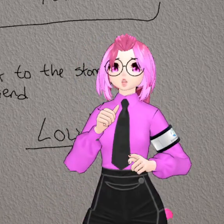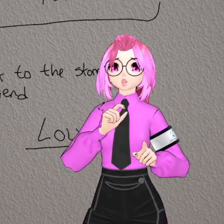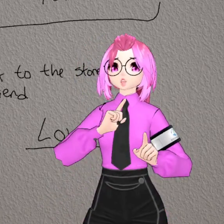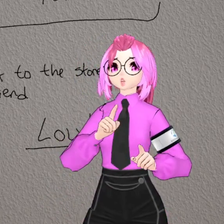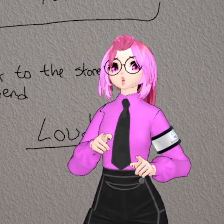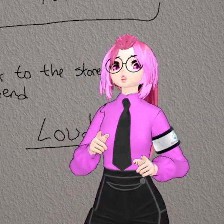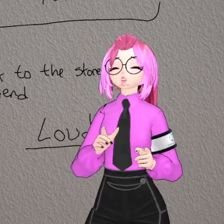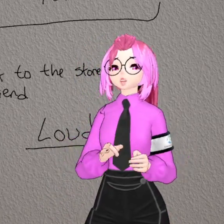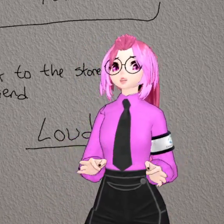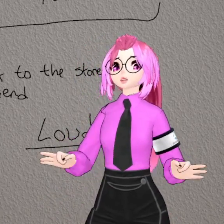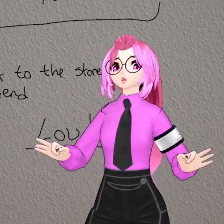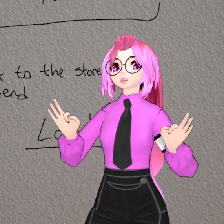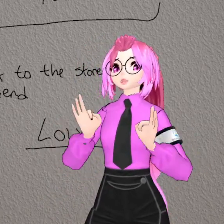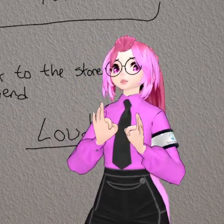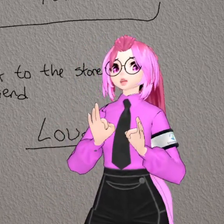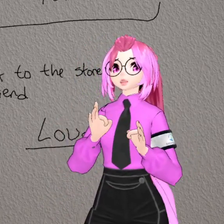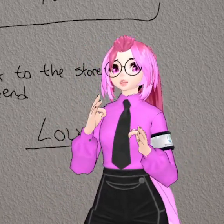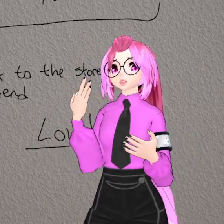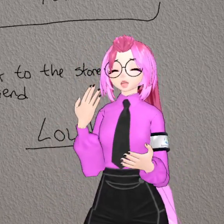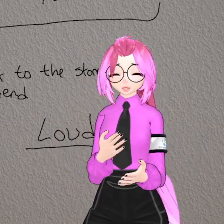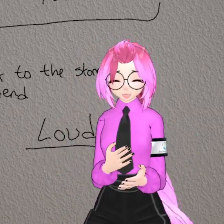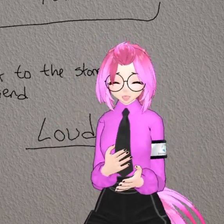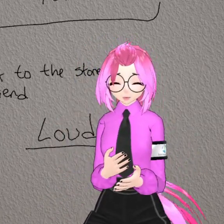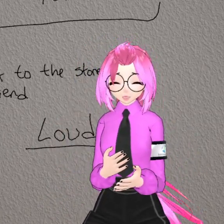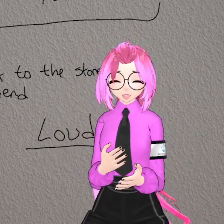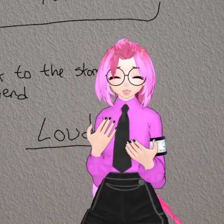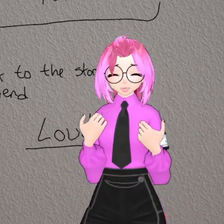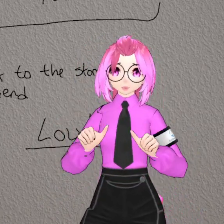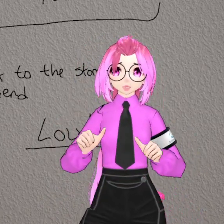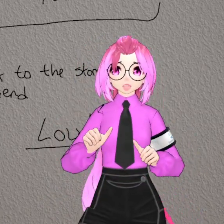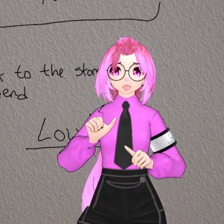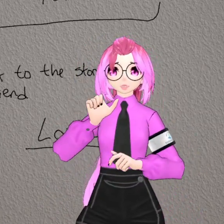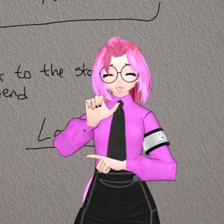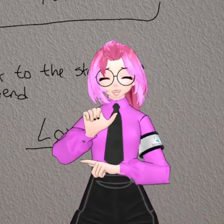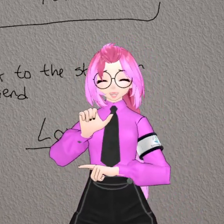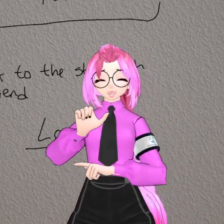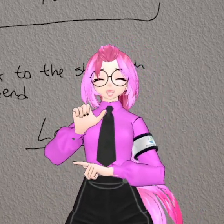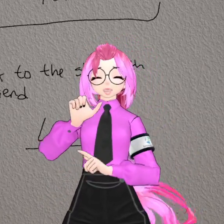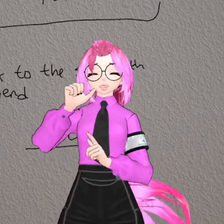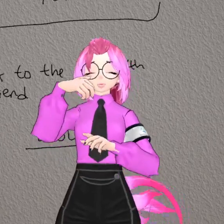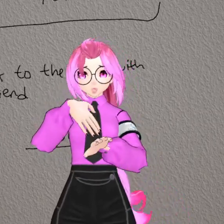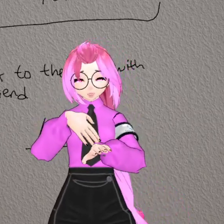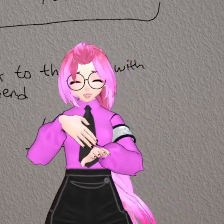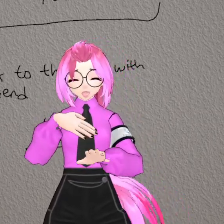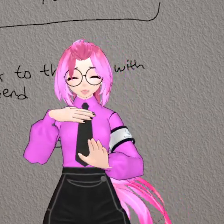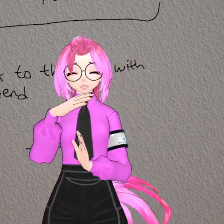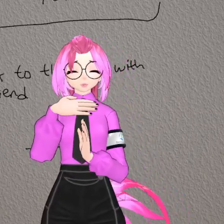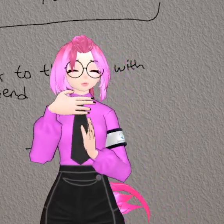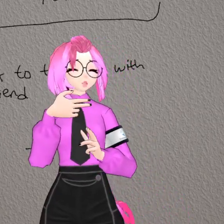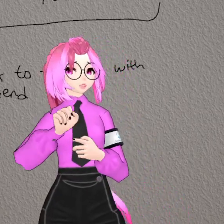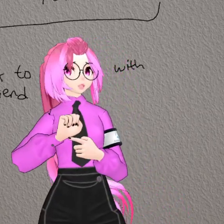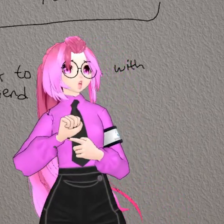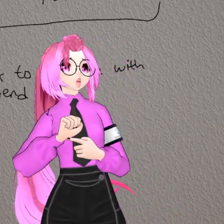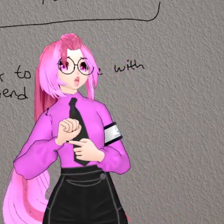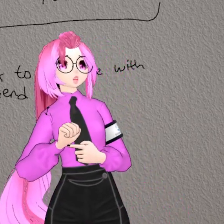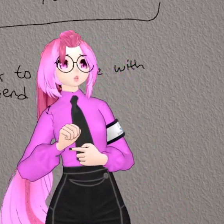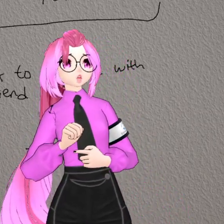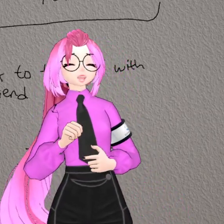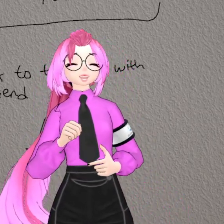isn't true. So it's really important to stop yourself from trying to say a or at or the or things